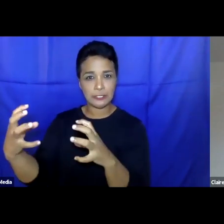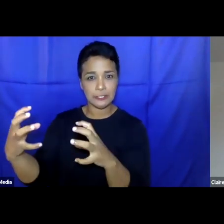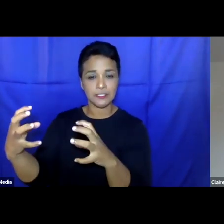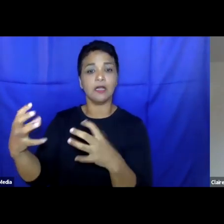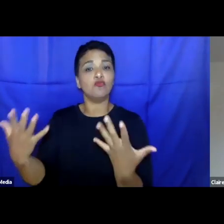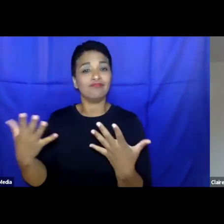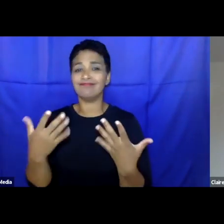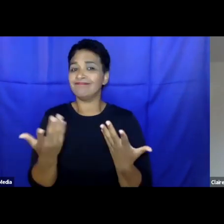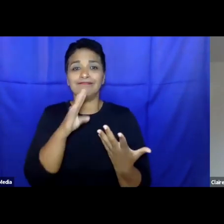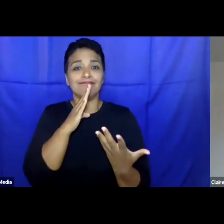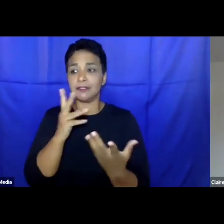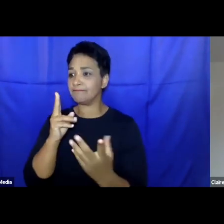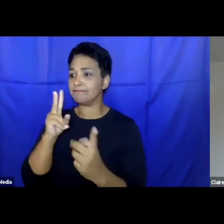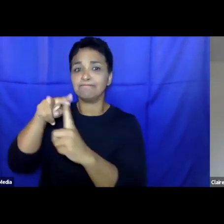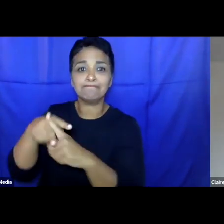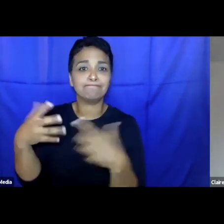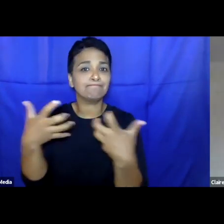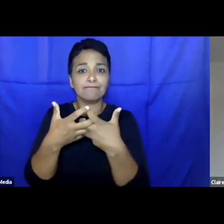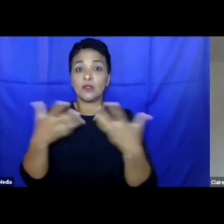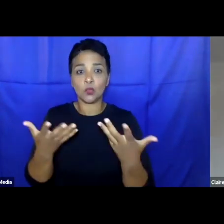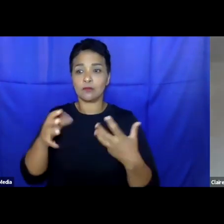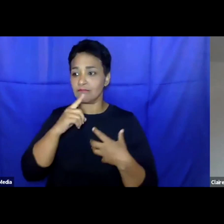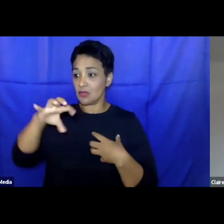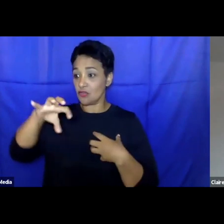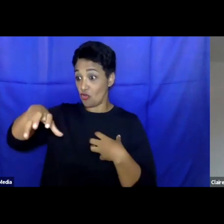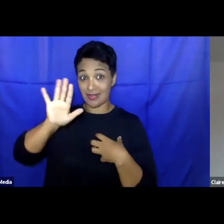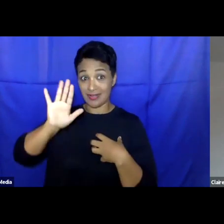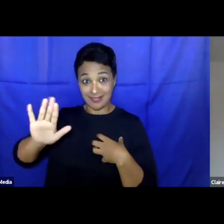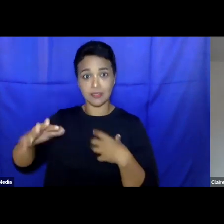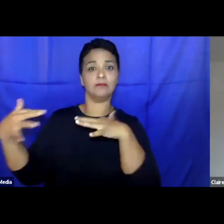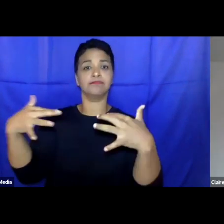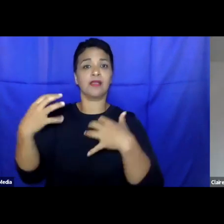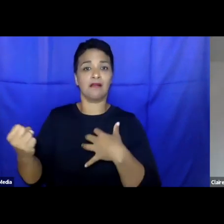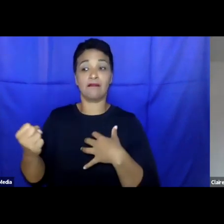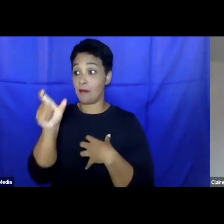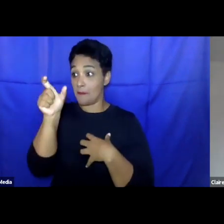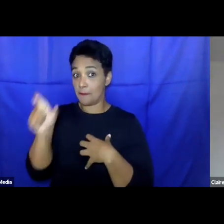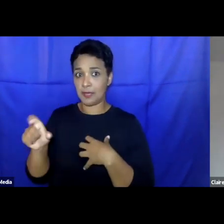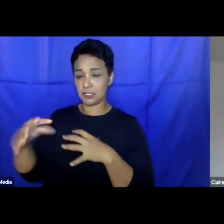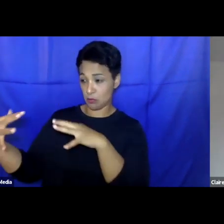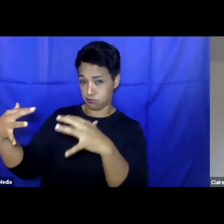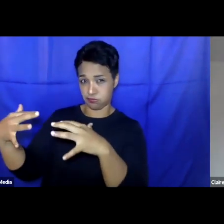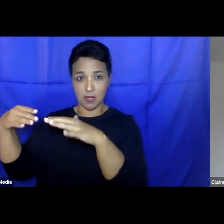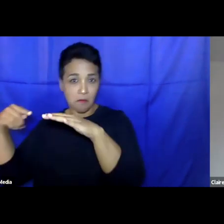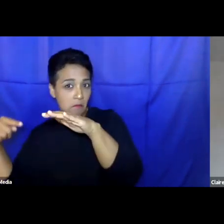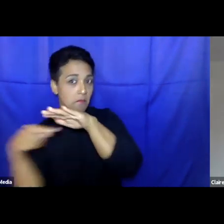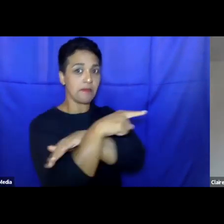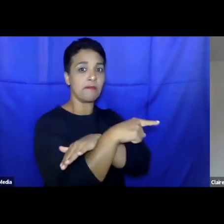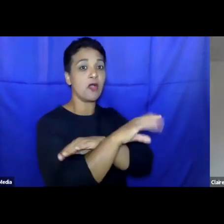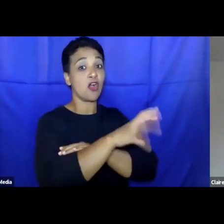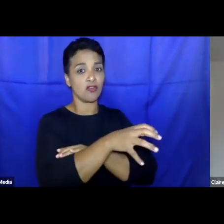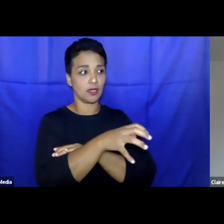area where that are involved in the armed conflict. So once a displaced person leaves such an area, the law protecting them can